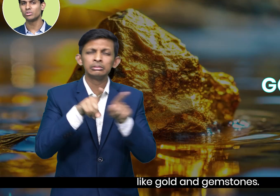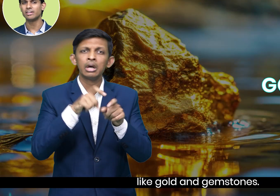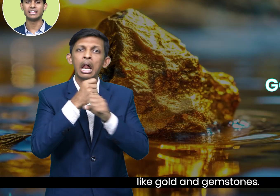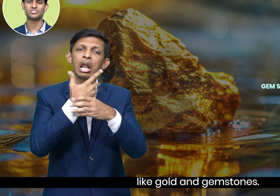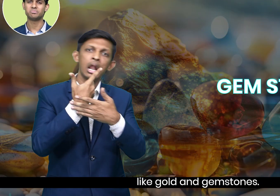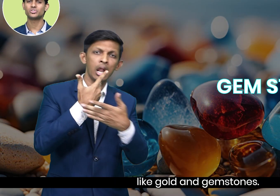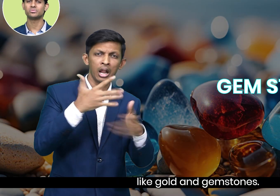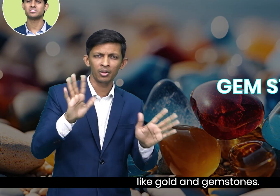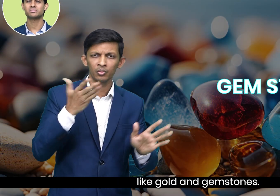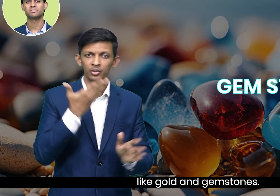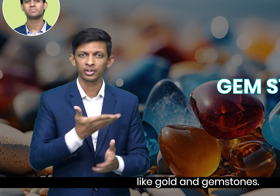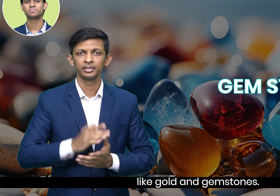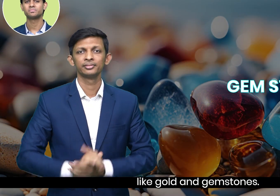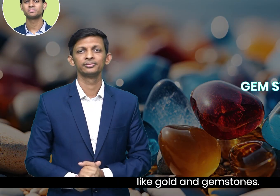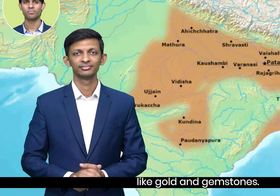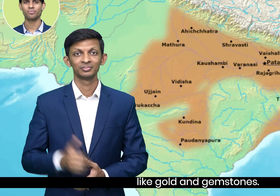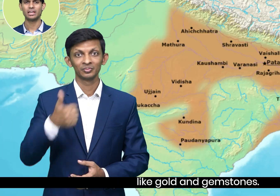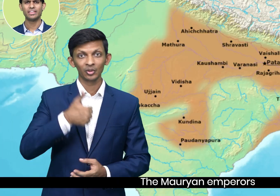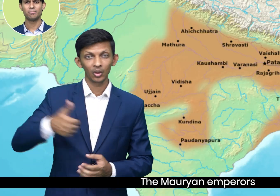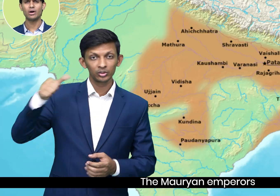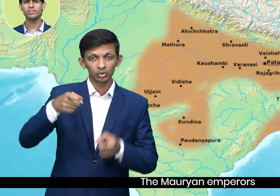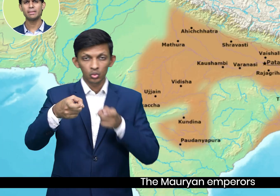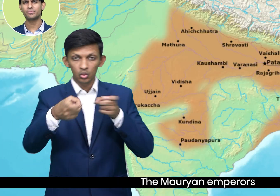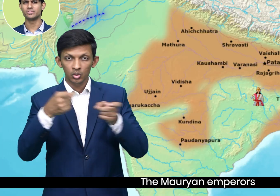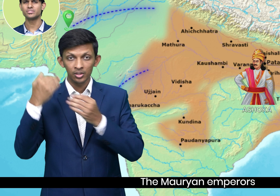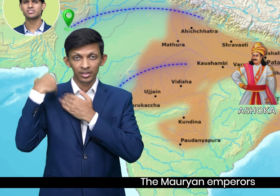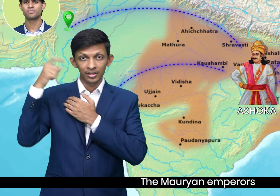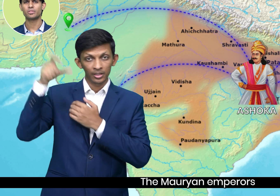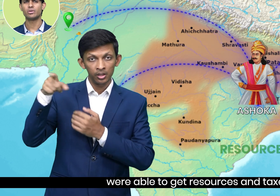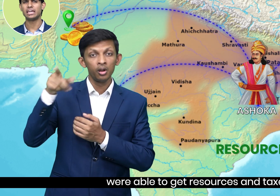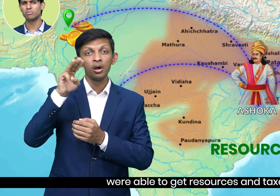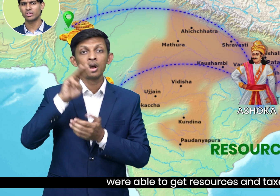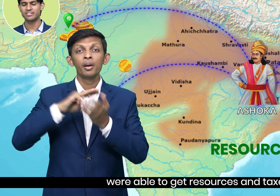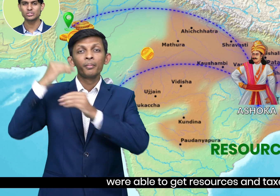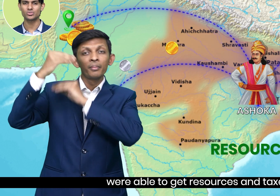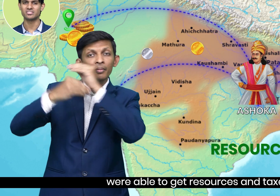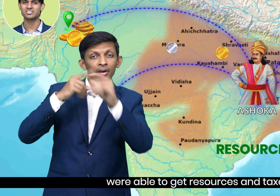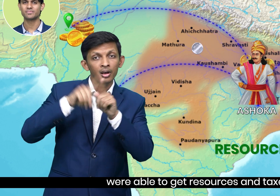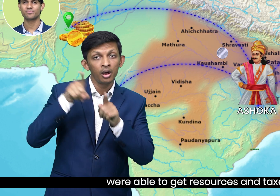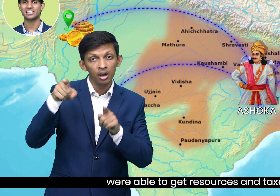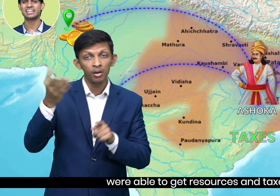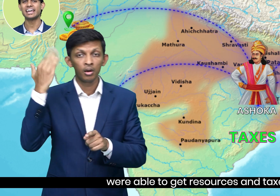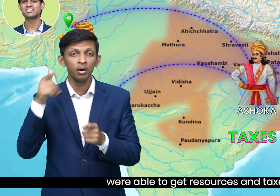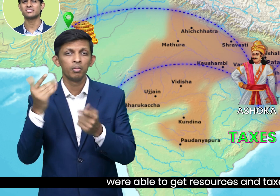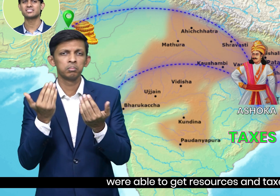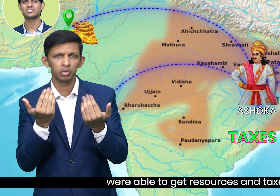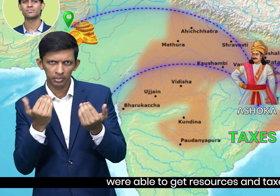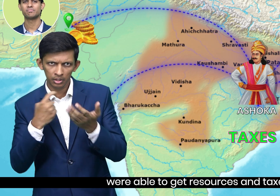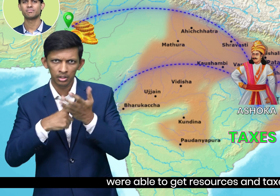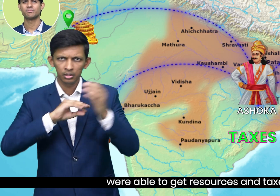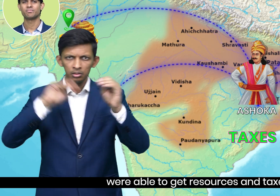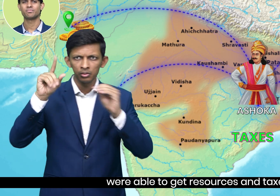like gold and gemstones. The Mauryan emperors were able to get resources and